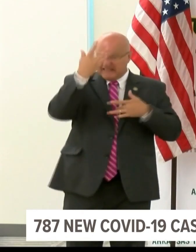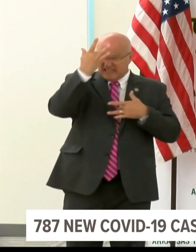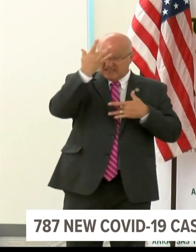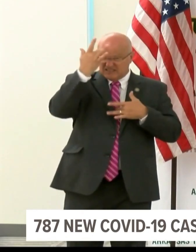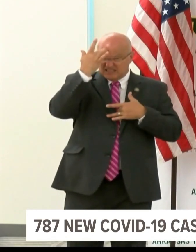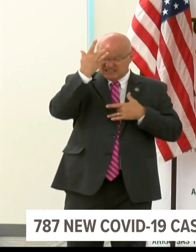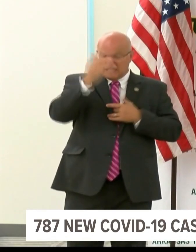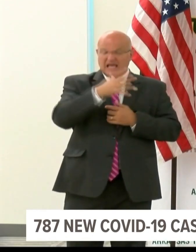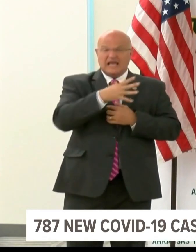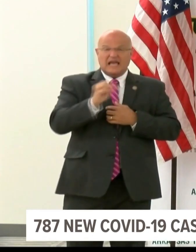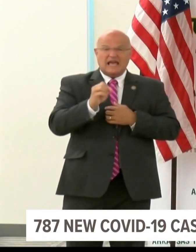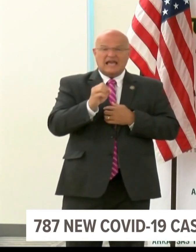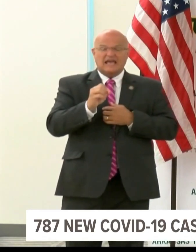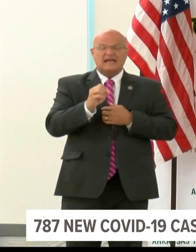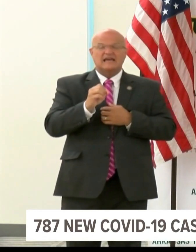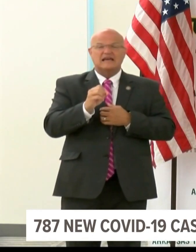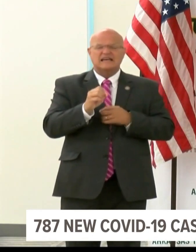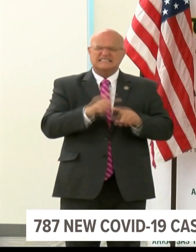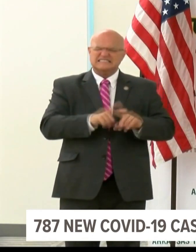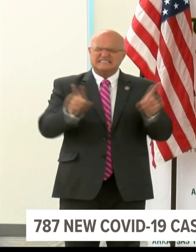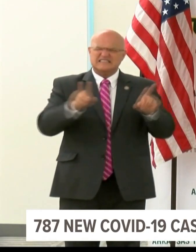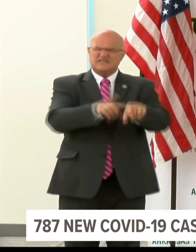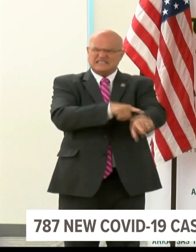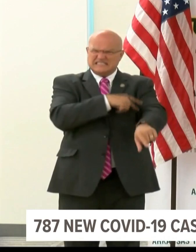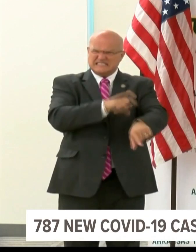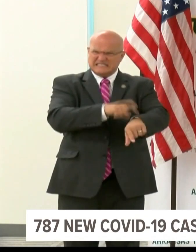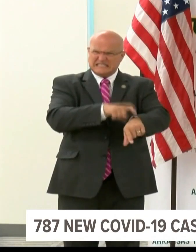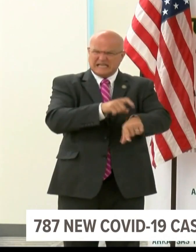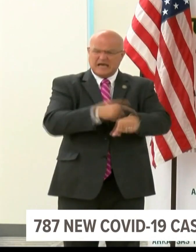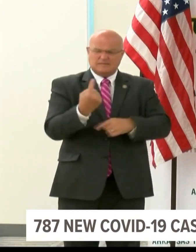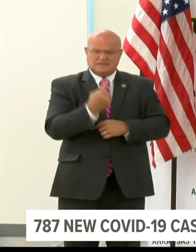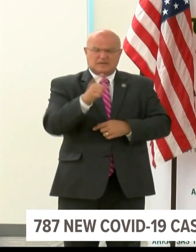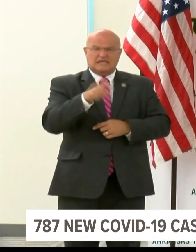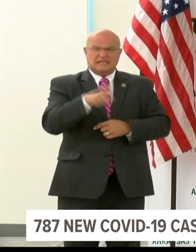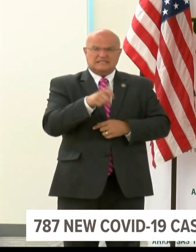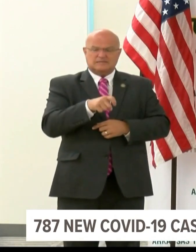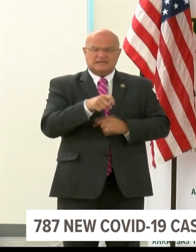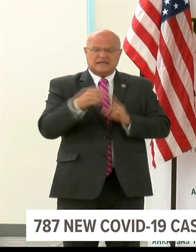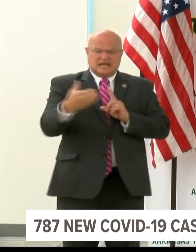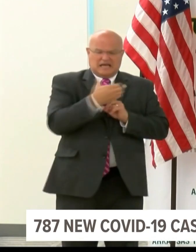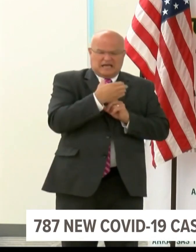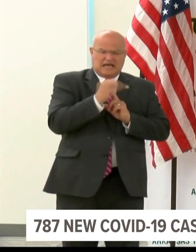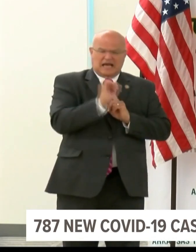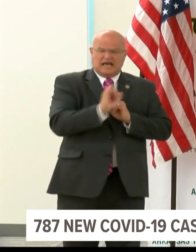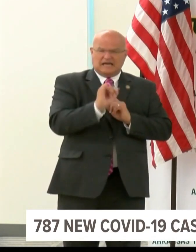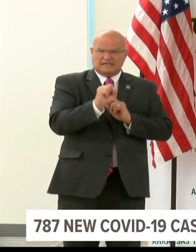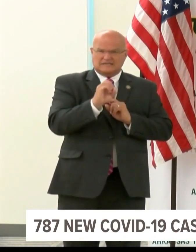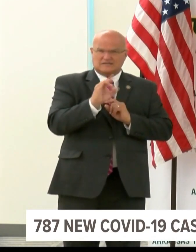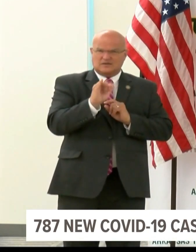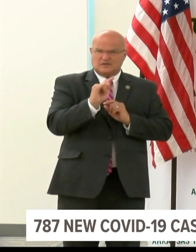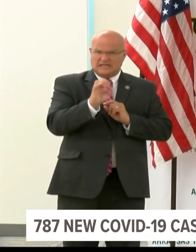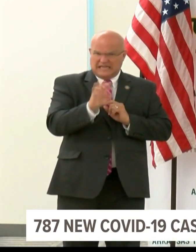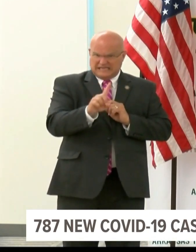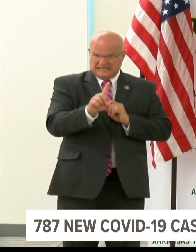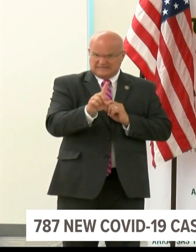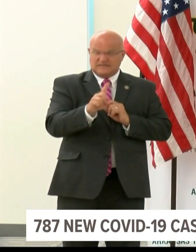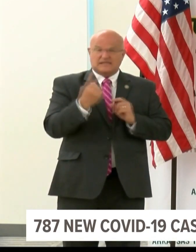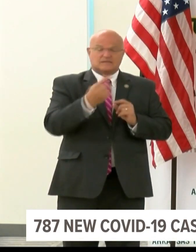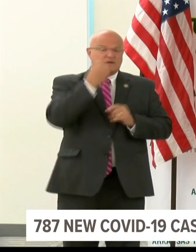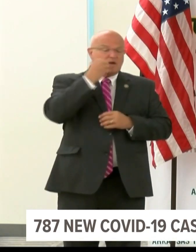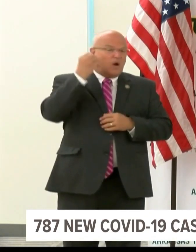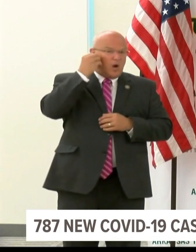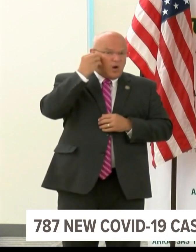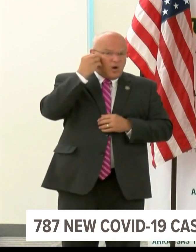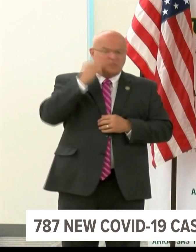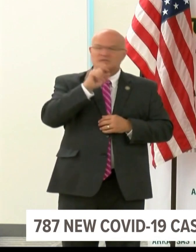illness. And there's different lengths of time for which someone needs to be isolated. So when someone is at home,